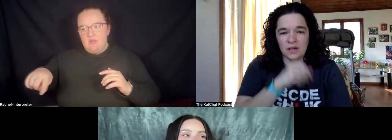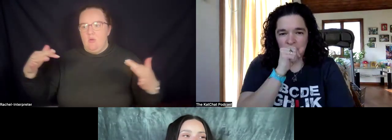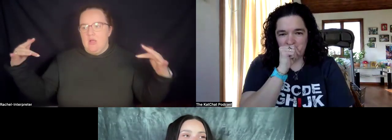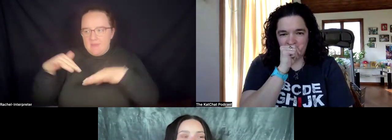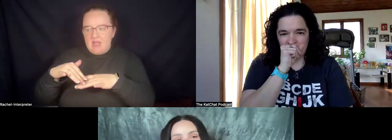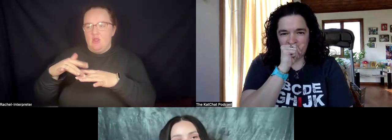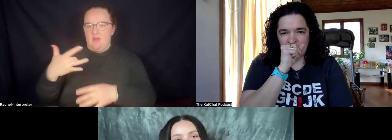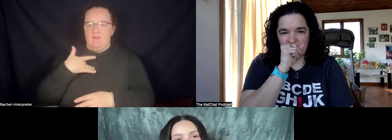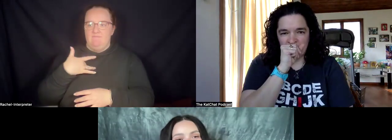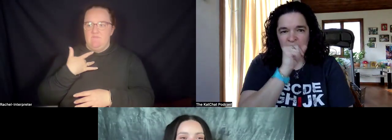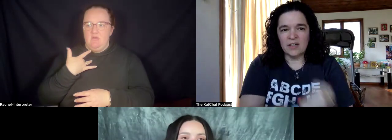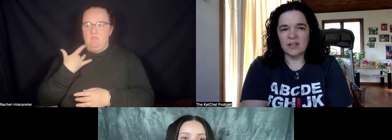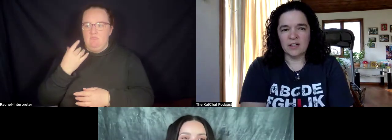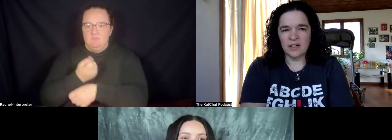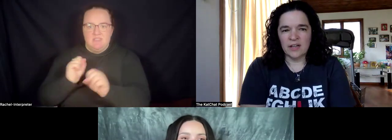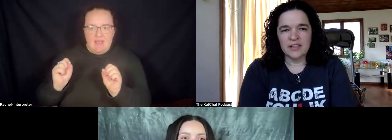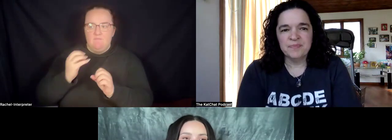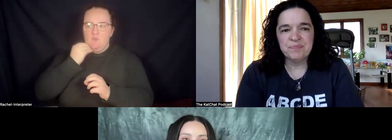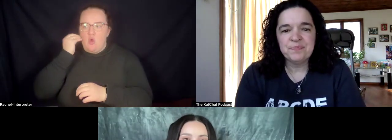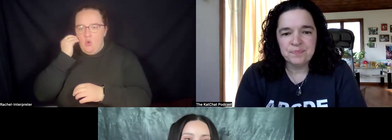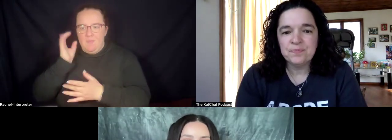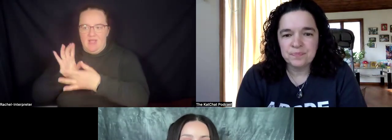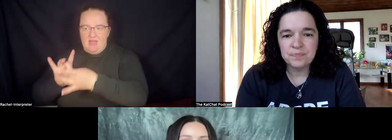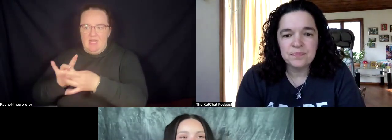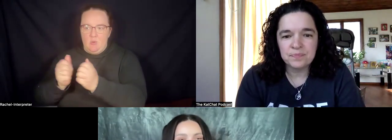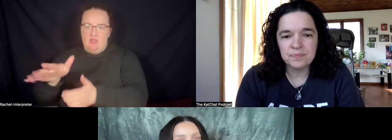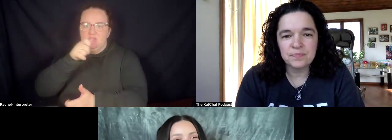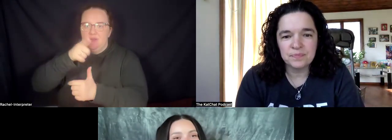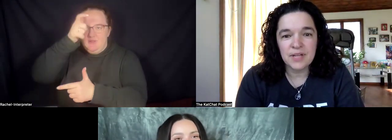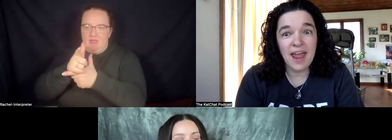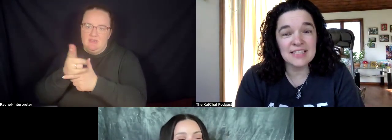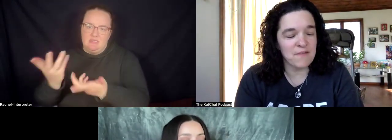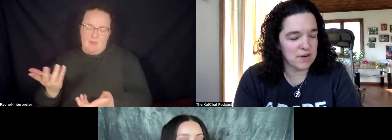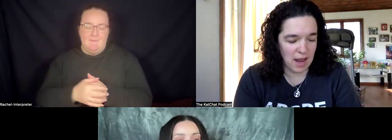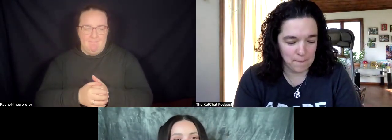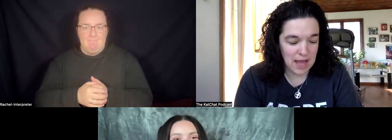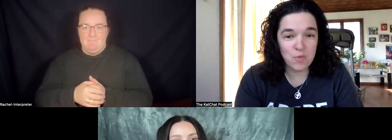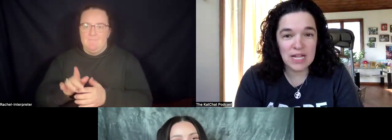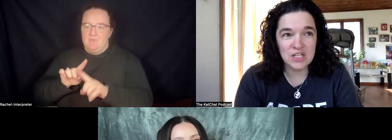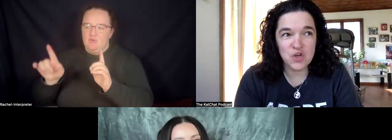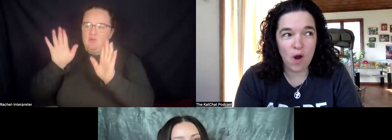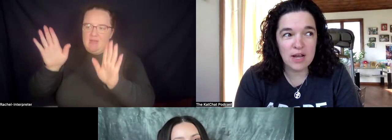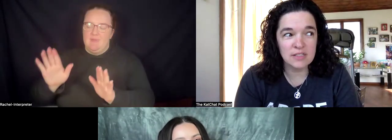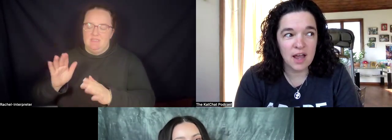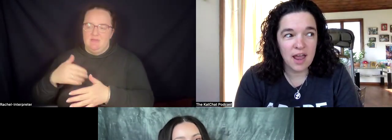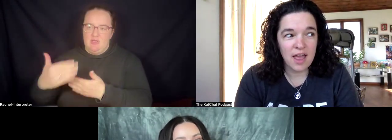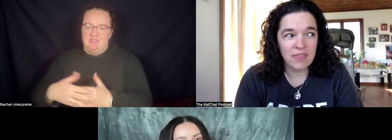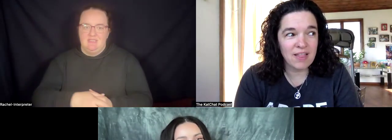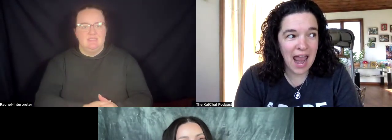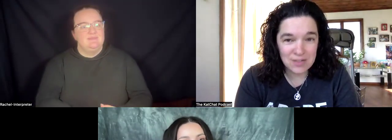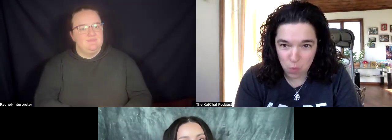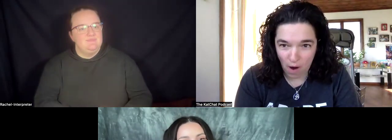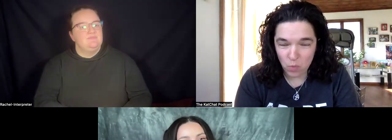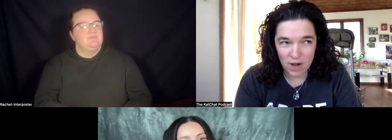and feel at home and connected with their siblings. So, Yeah, really amazing definitely. I mean, I process. really enjoyed